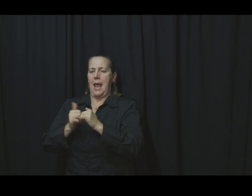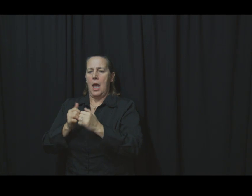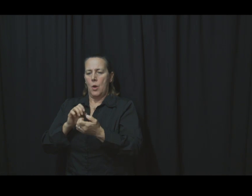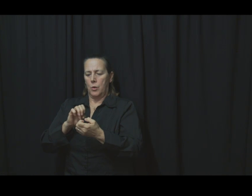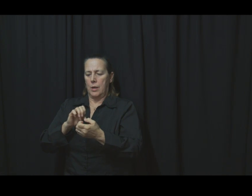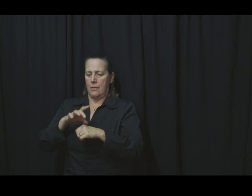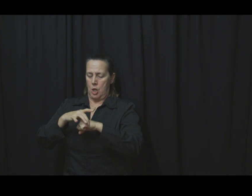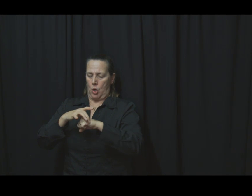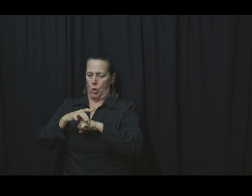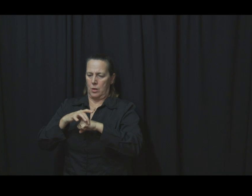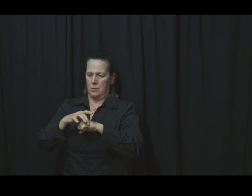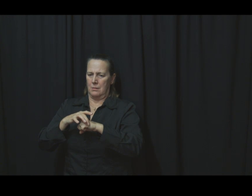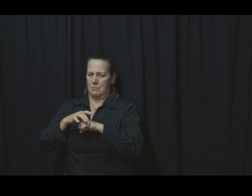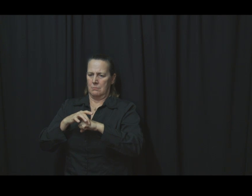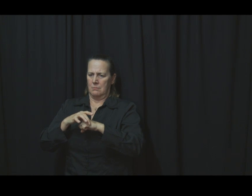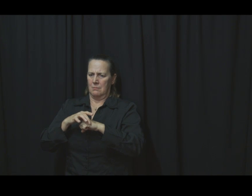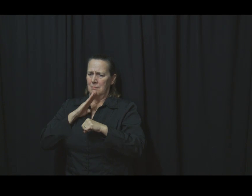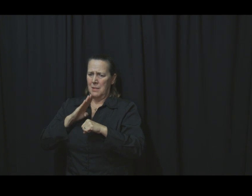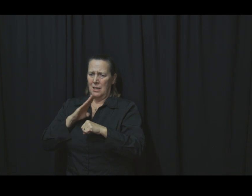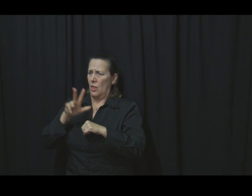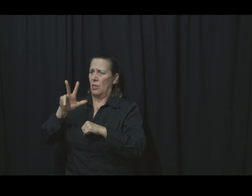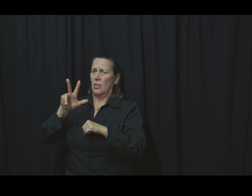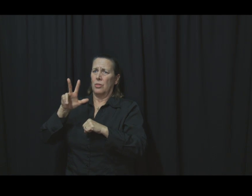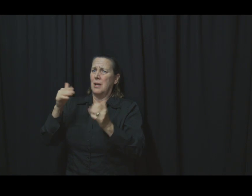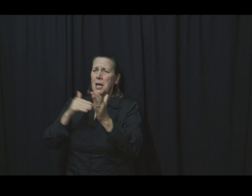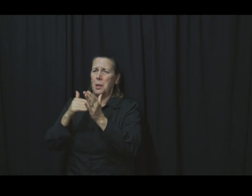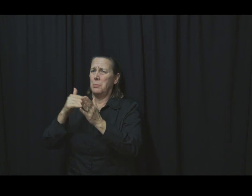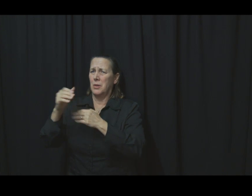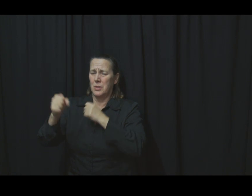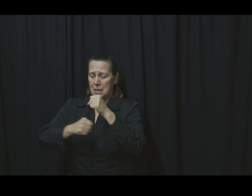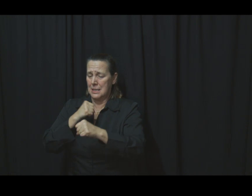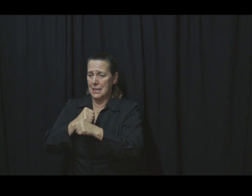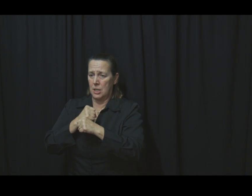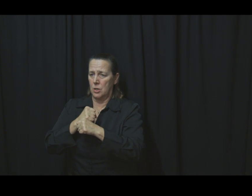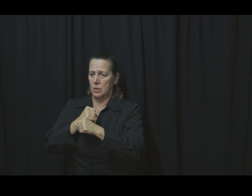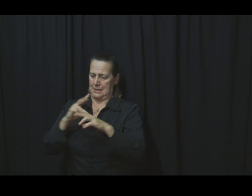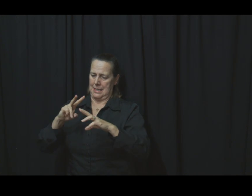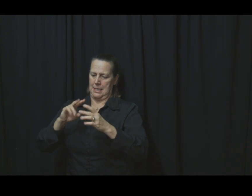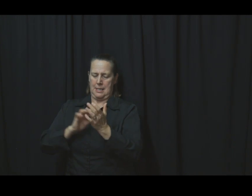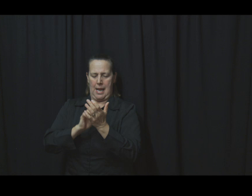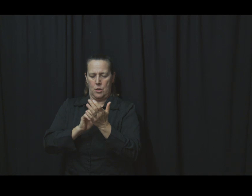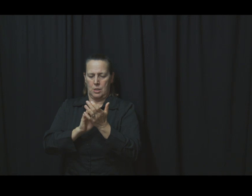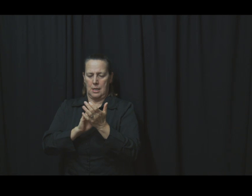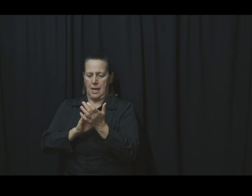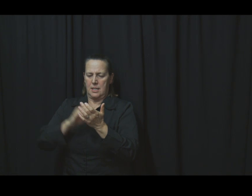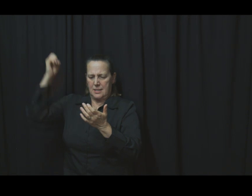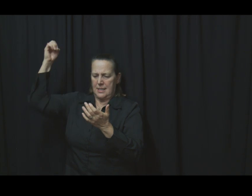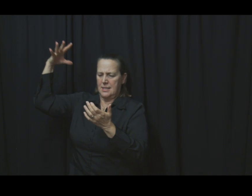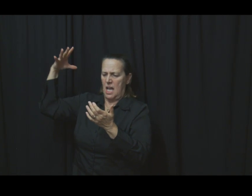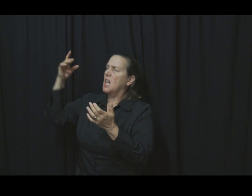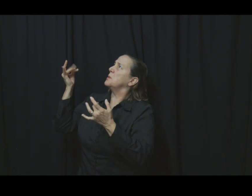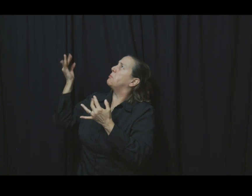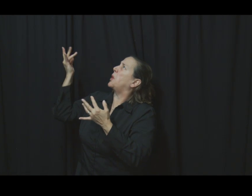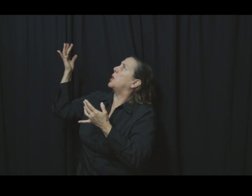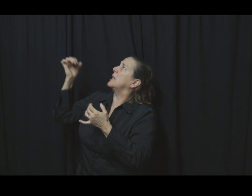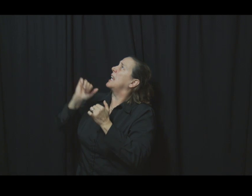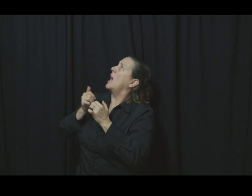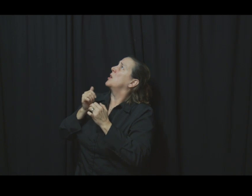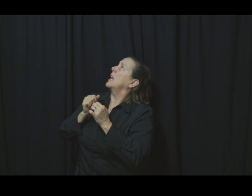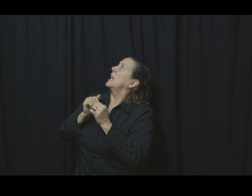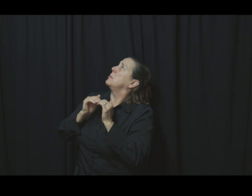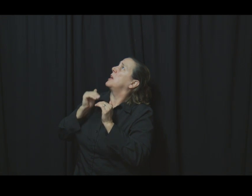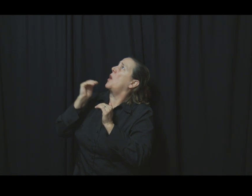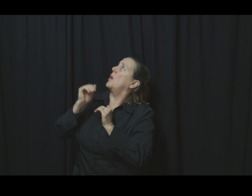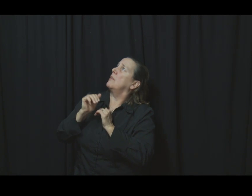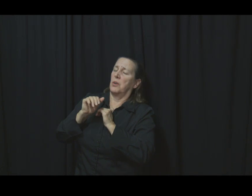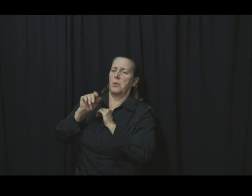possibly be 3 billion years old? Lord Kelvin did a calculation. If the sun were made of coal and burning, it couldn't be more than 100,000 or so